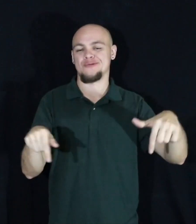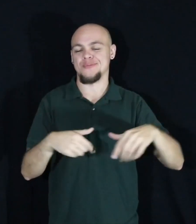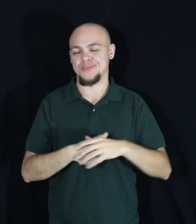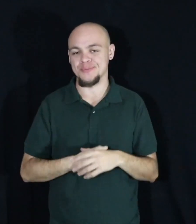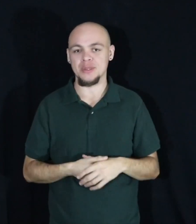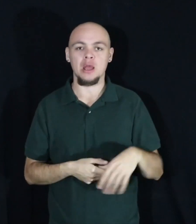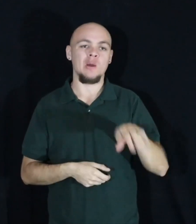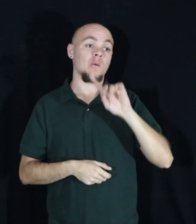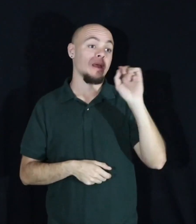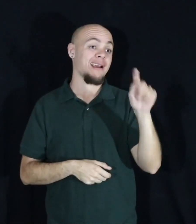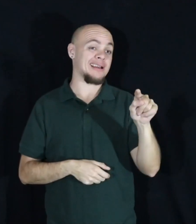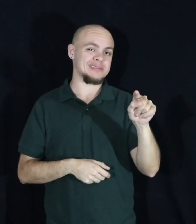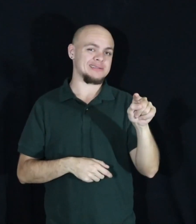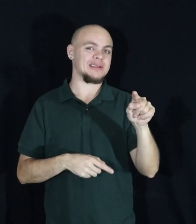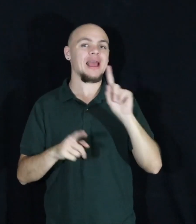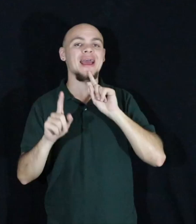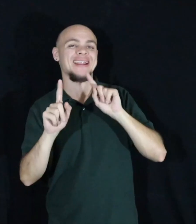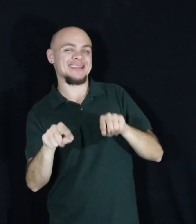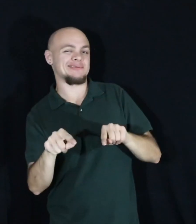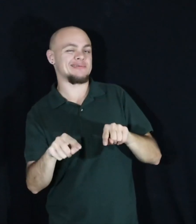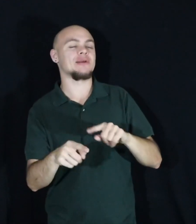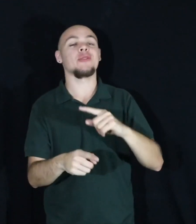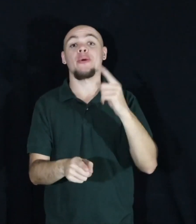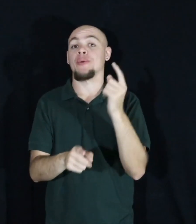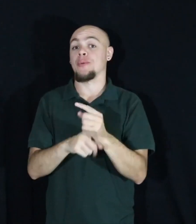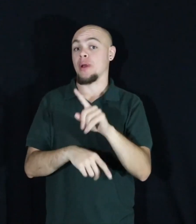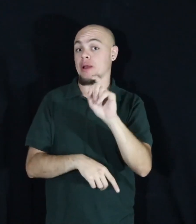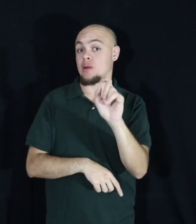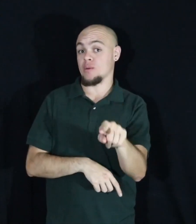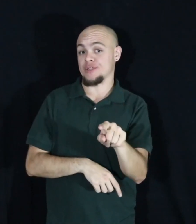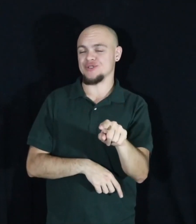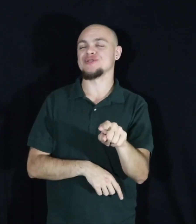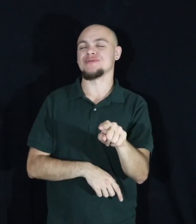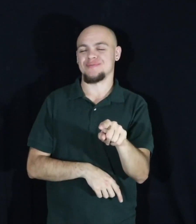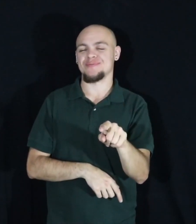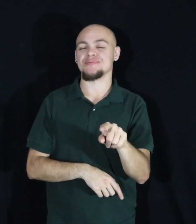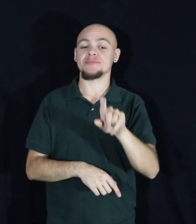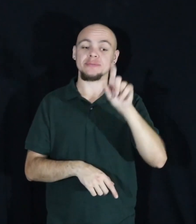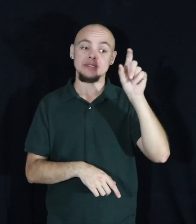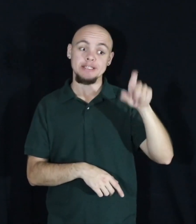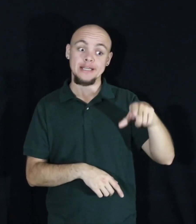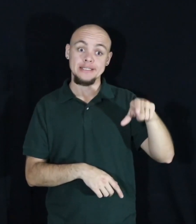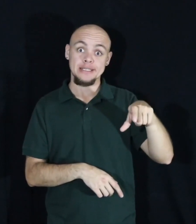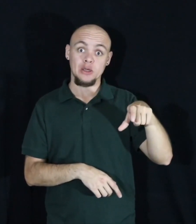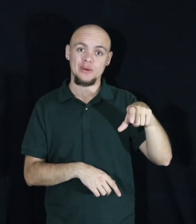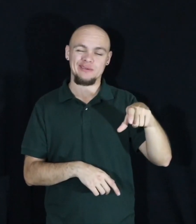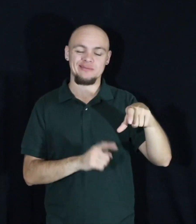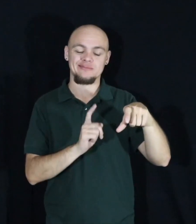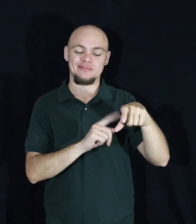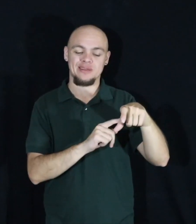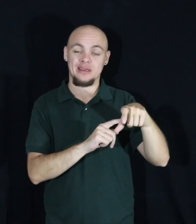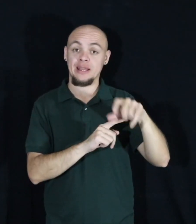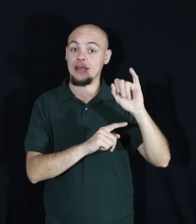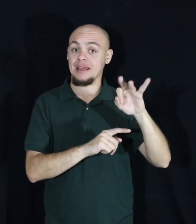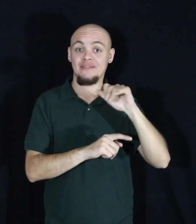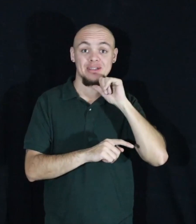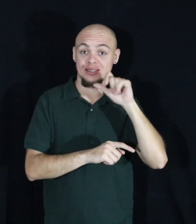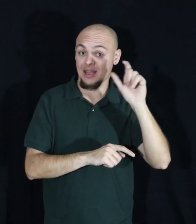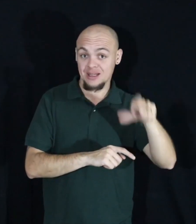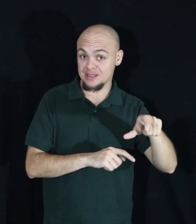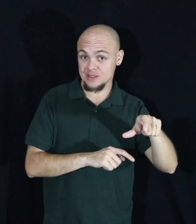and answer the right question, is it necessary, and then take action that prevents